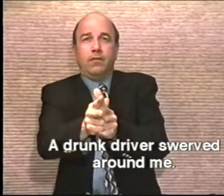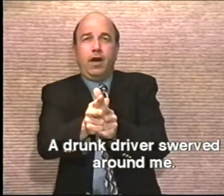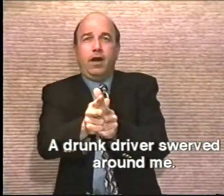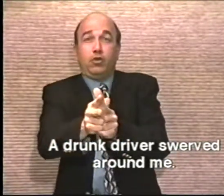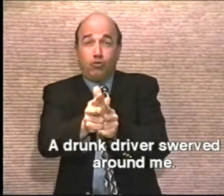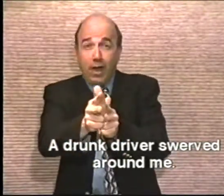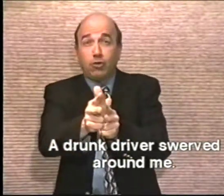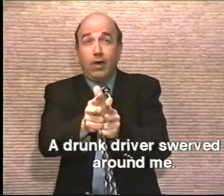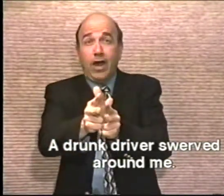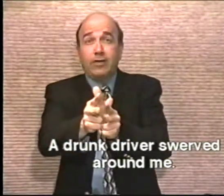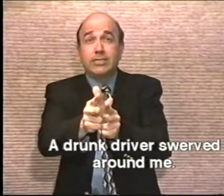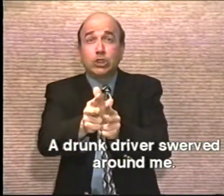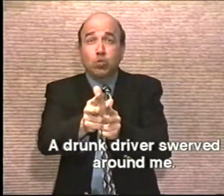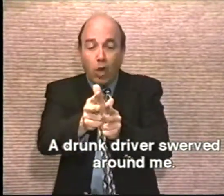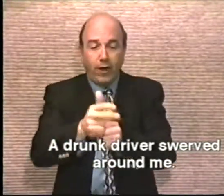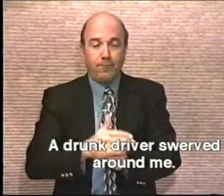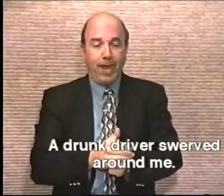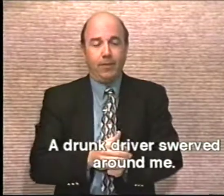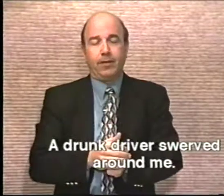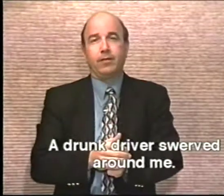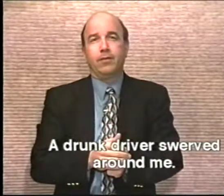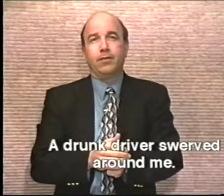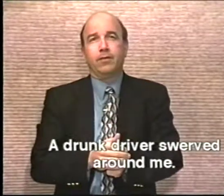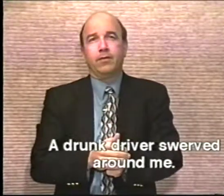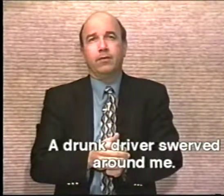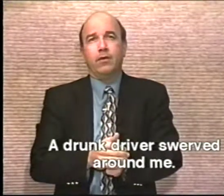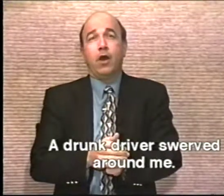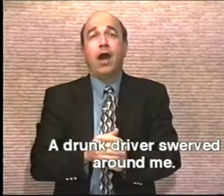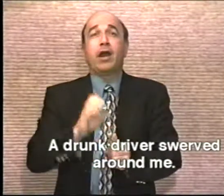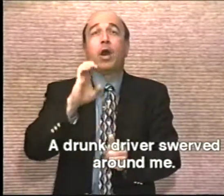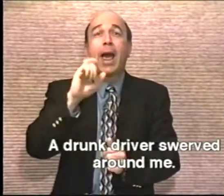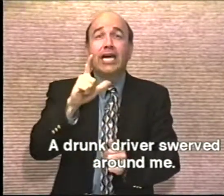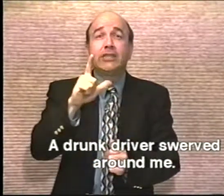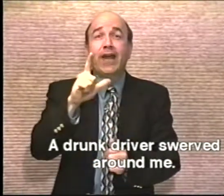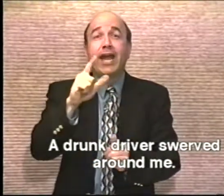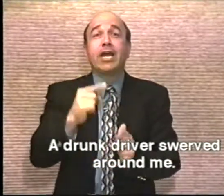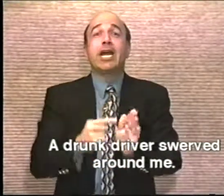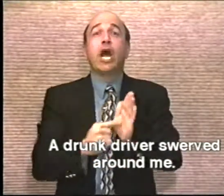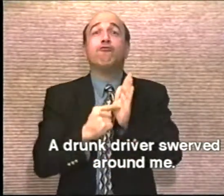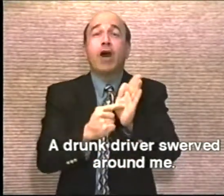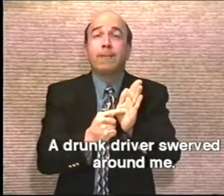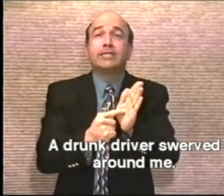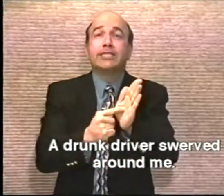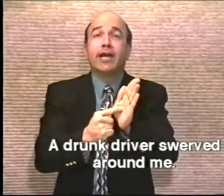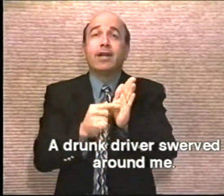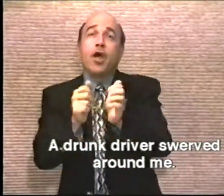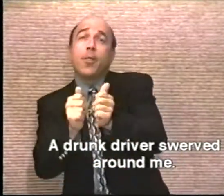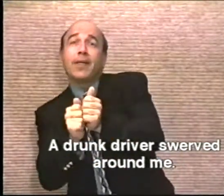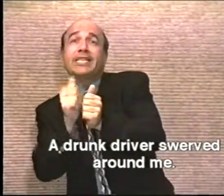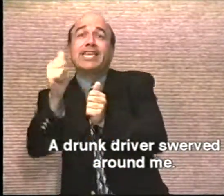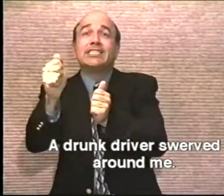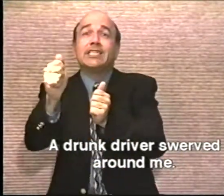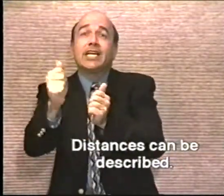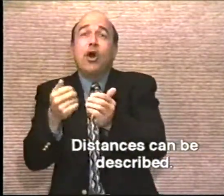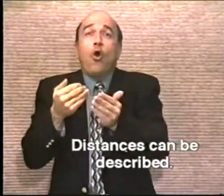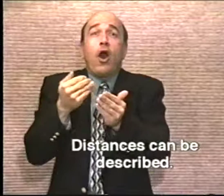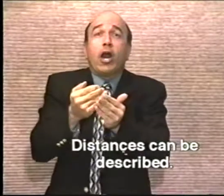a drunk driver swerved by me. A classifier can represent the distance or